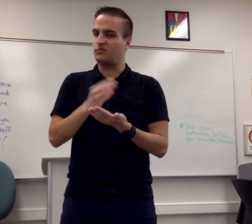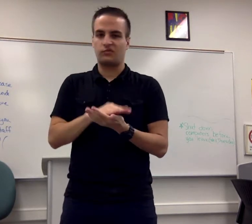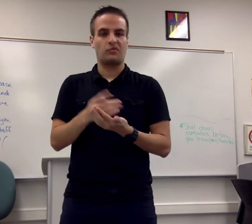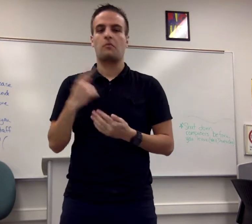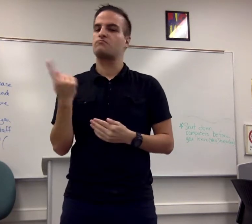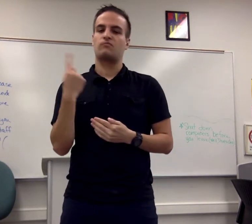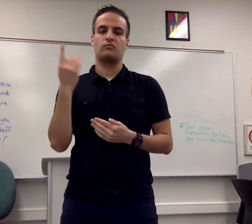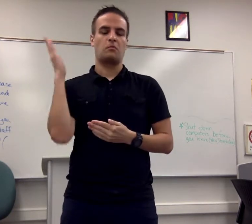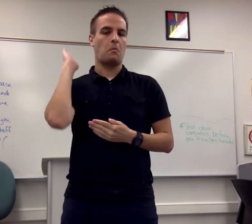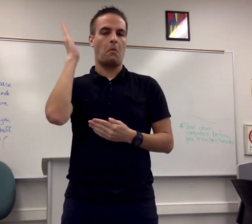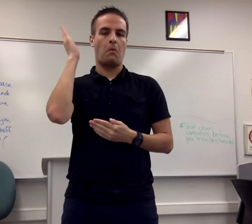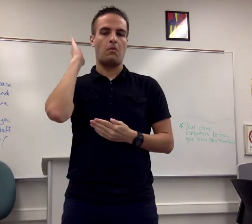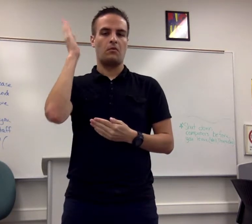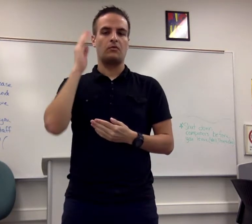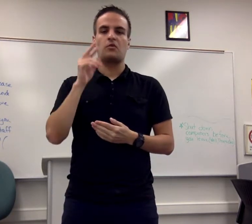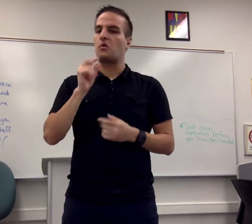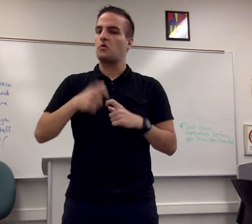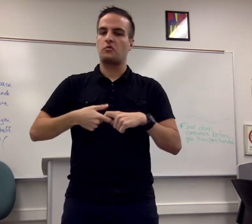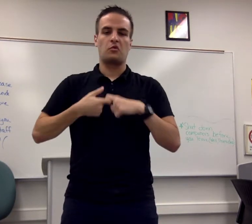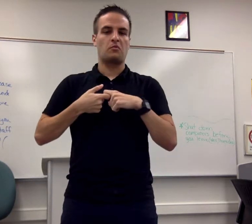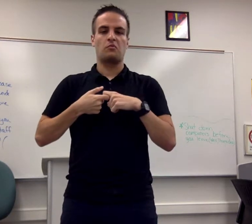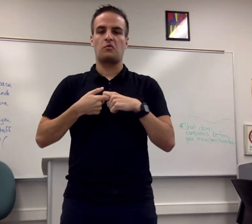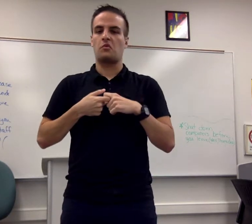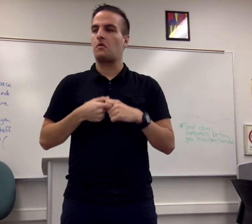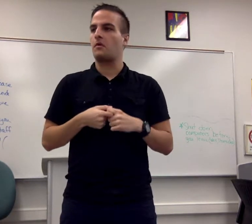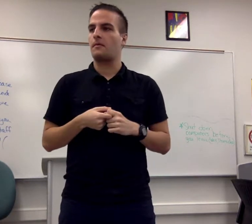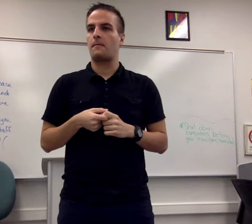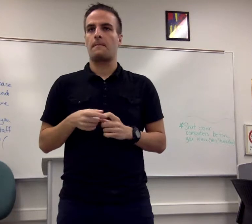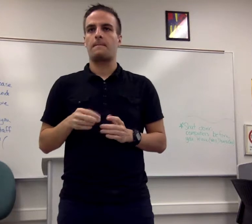lecture. There's no reference to any book or anything. It's just lecture notes.